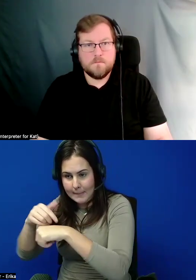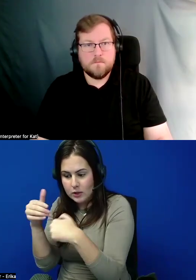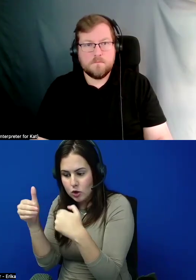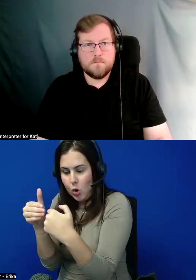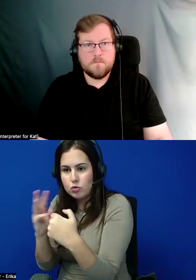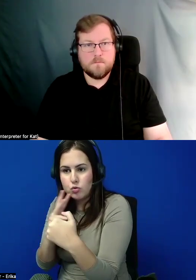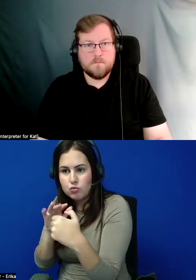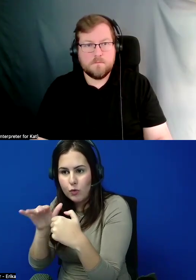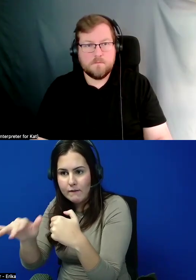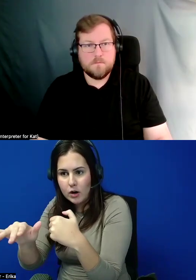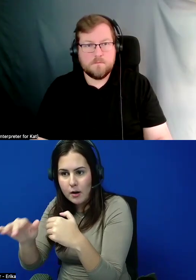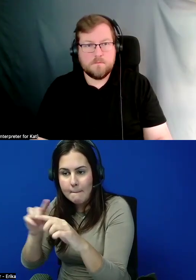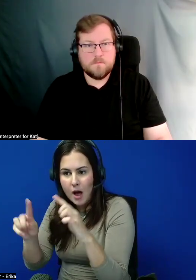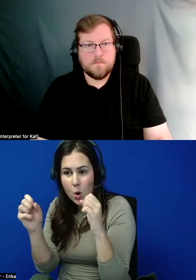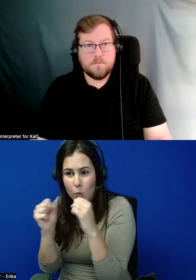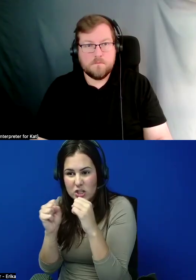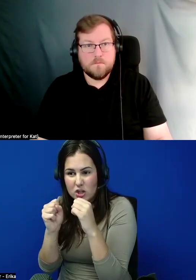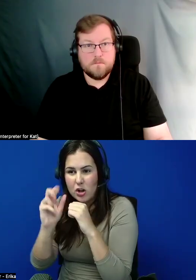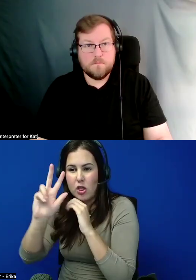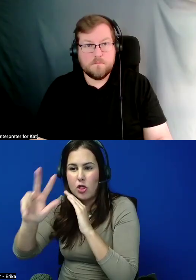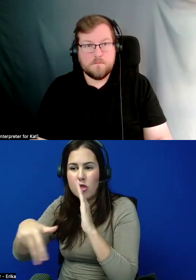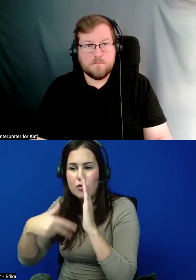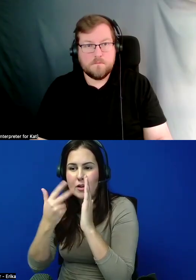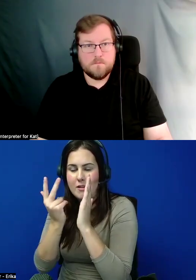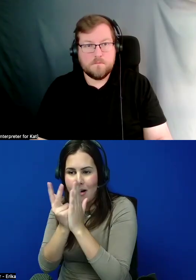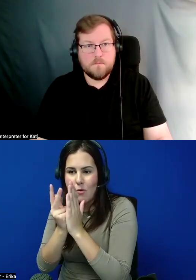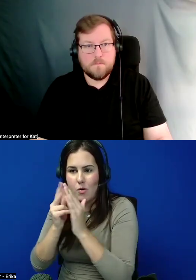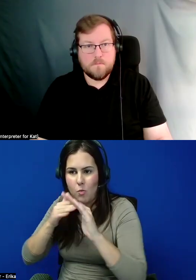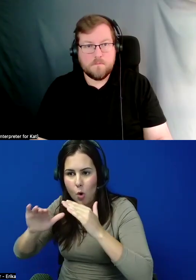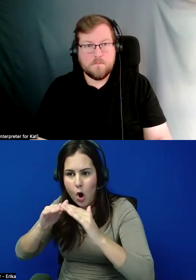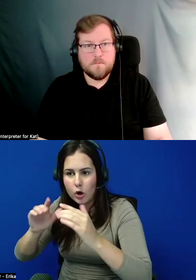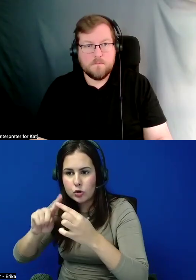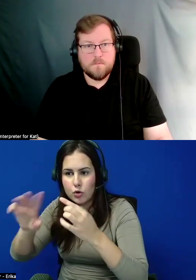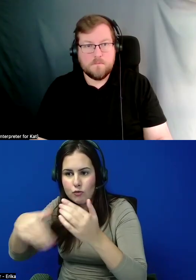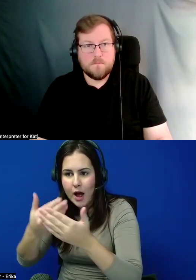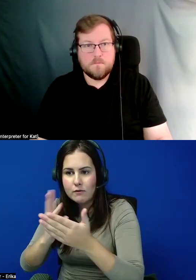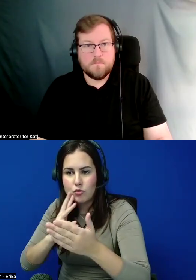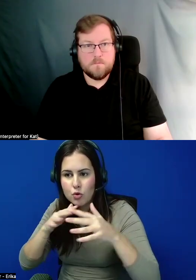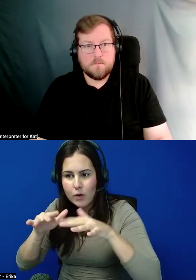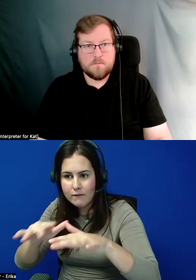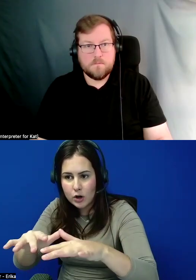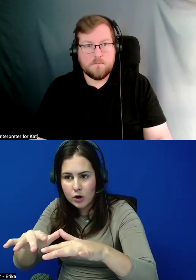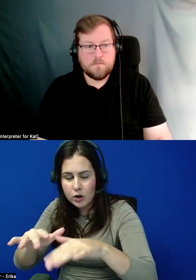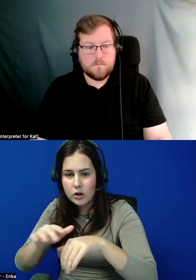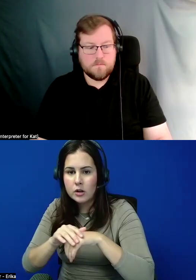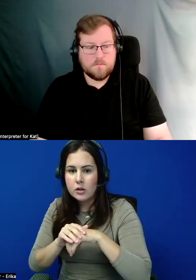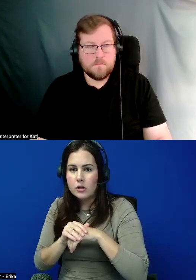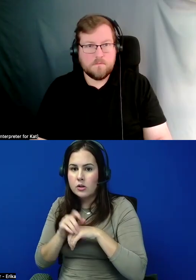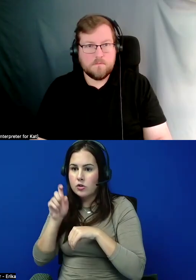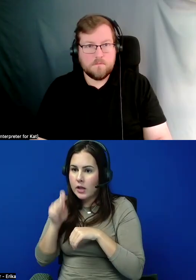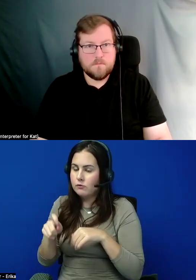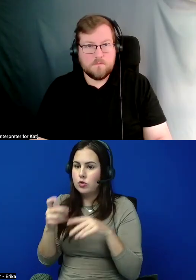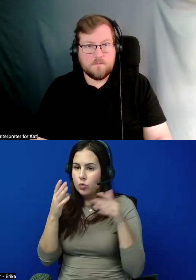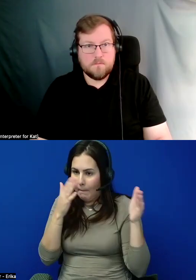But in the winter, it's a 3 hour walk to get to the river. So they're like, they plan like different times of the